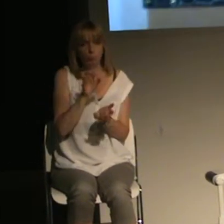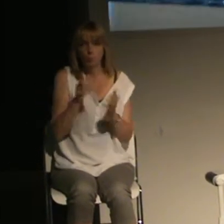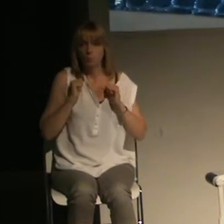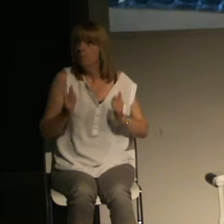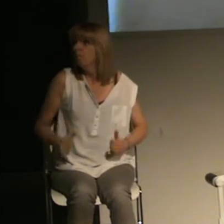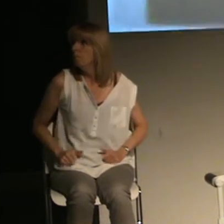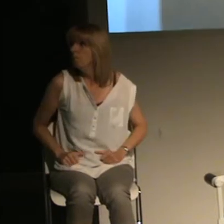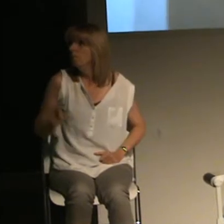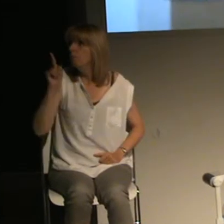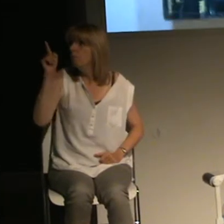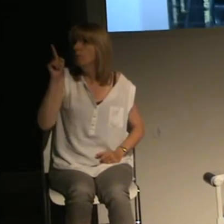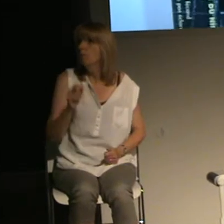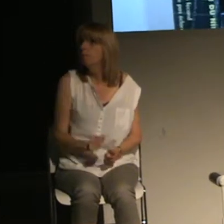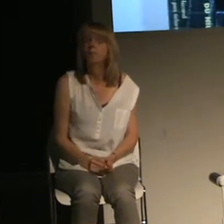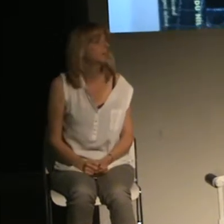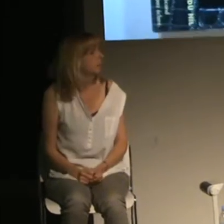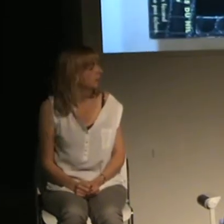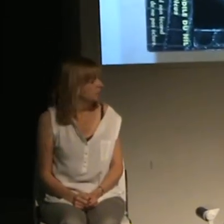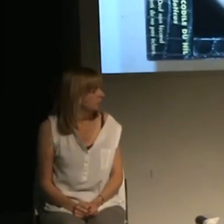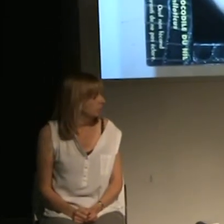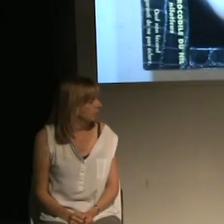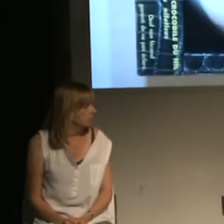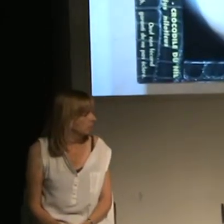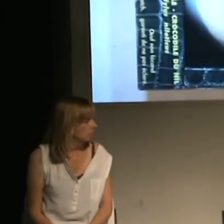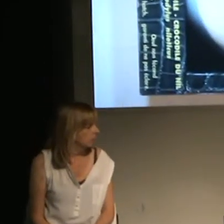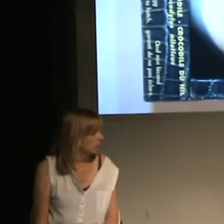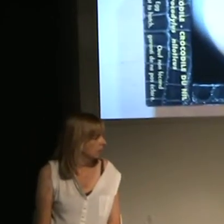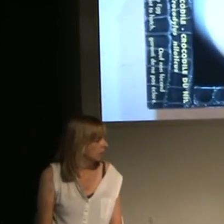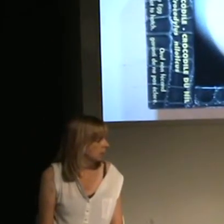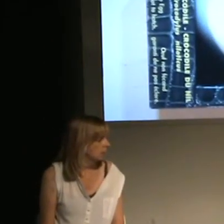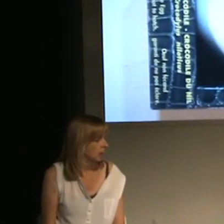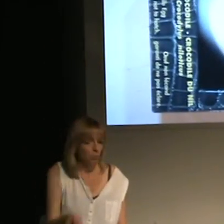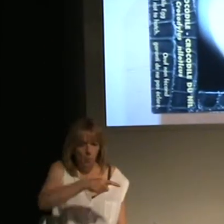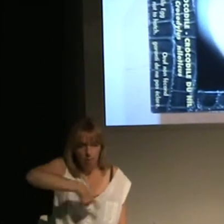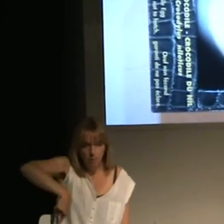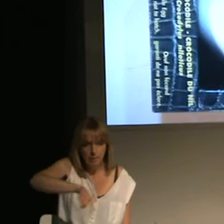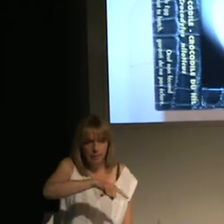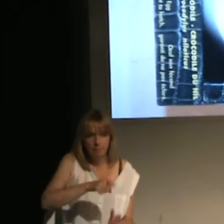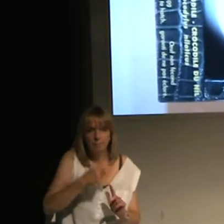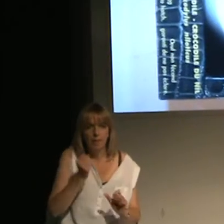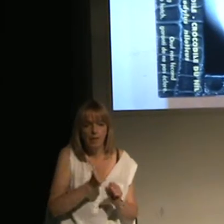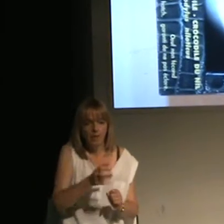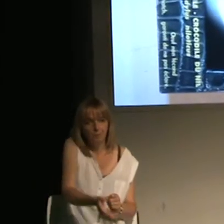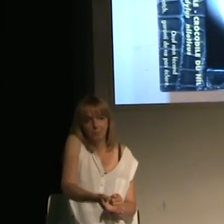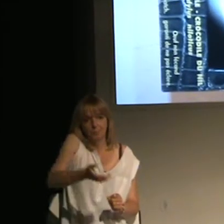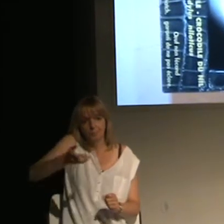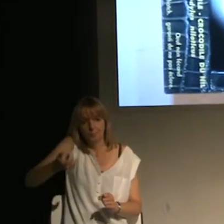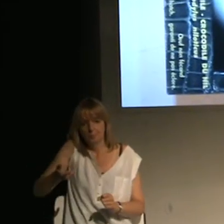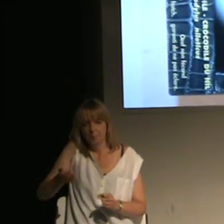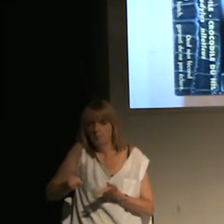think that's working. Yeah. In the crocodile farms, they remove the eggs from the nest and put them in an